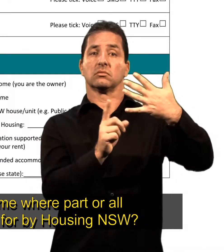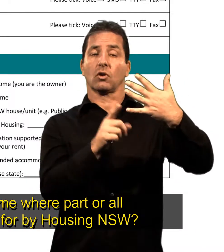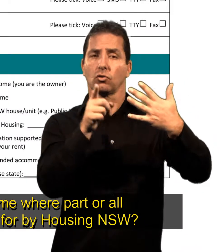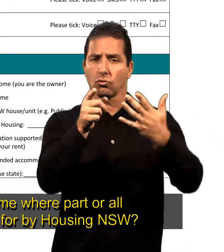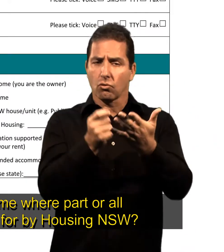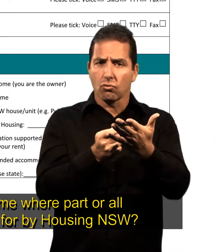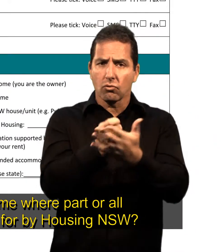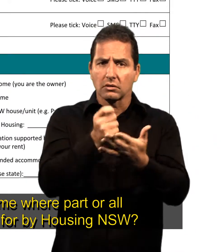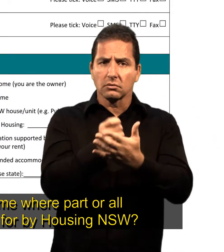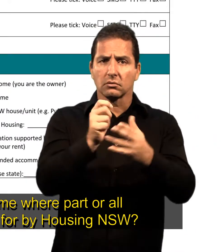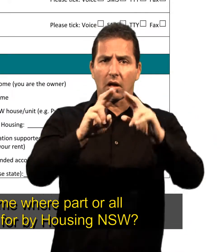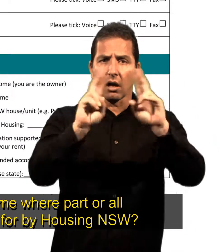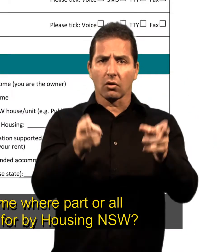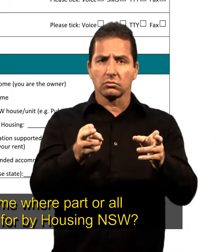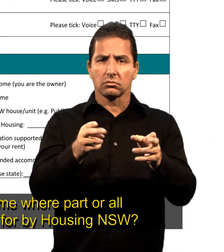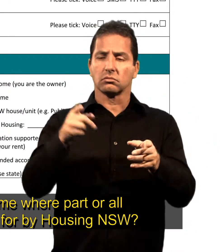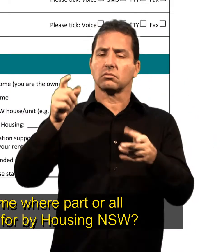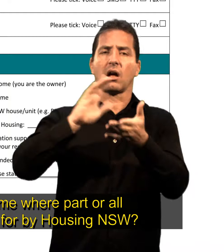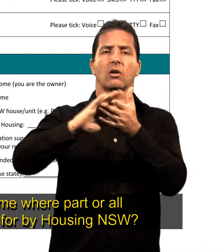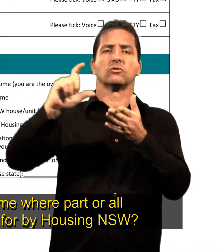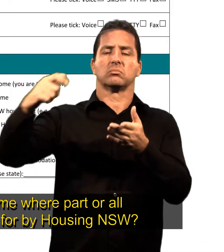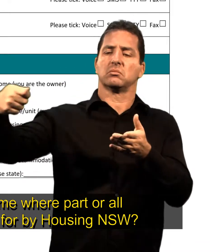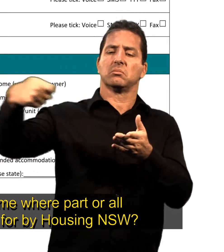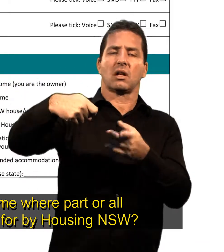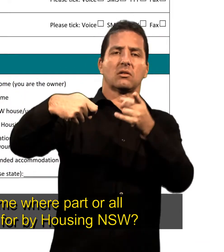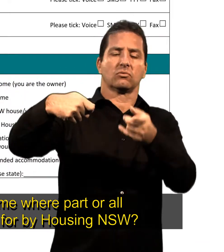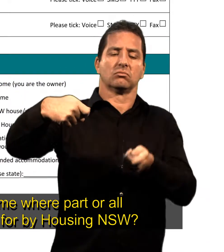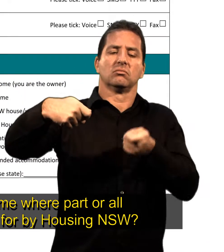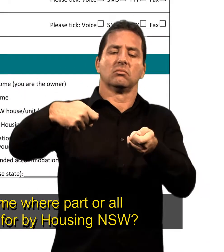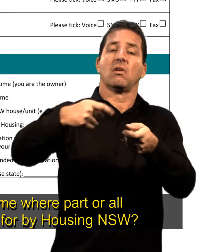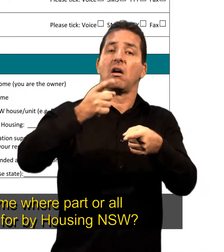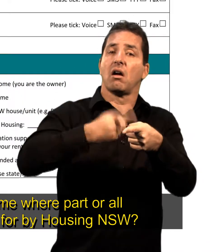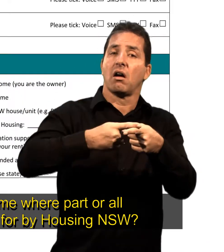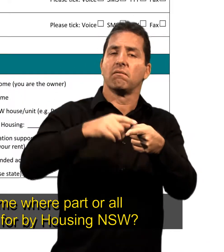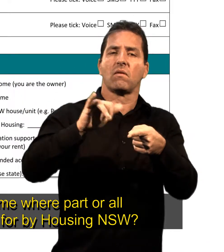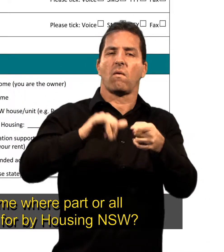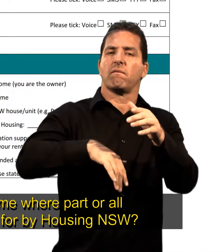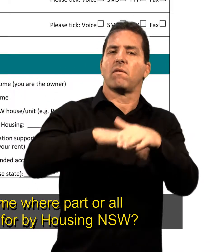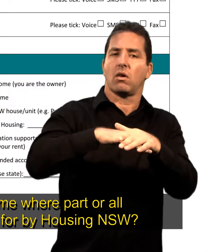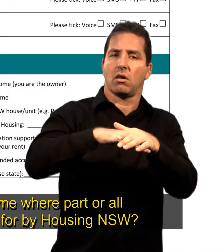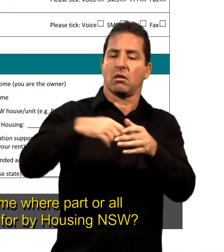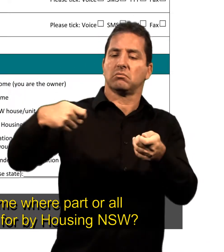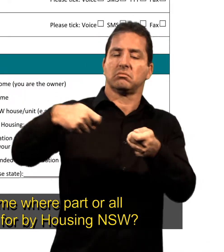Do you live in a home where part or all of your rent is paid for by Housing New South Wales?